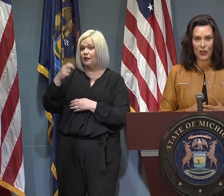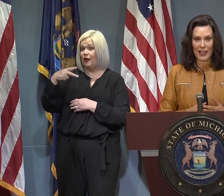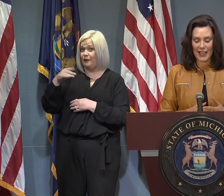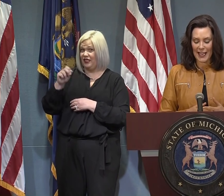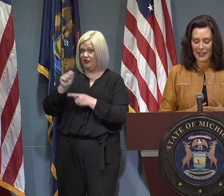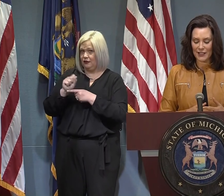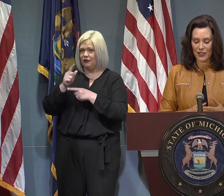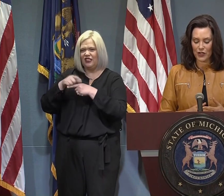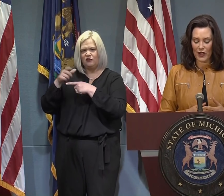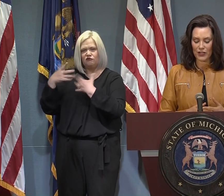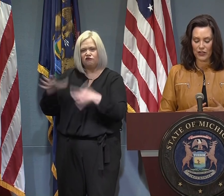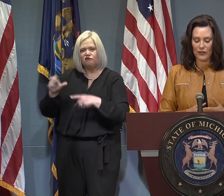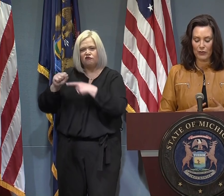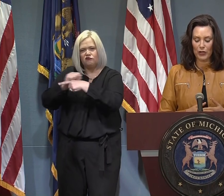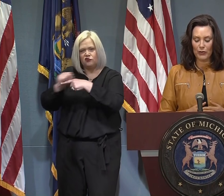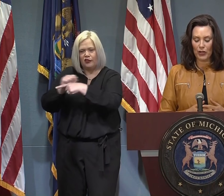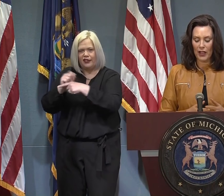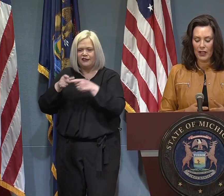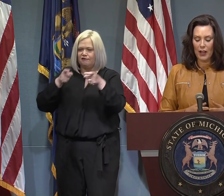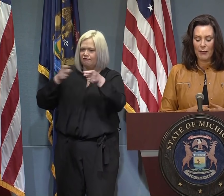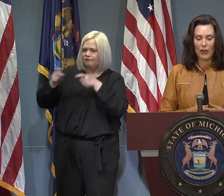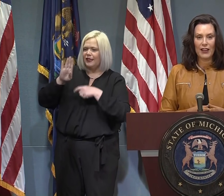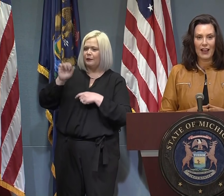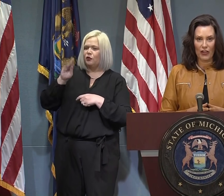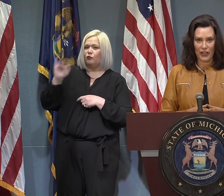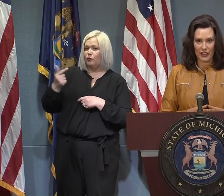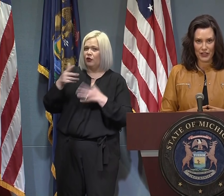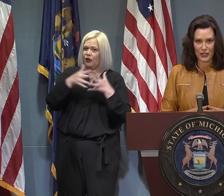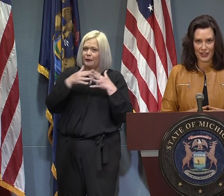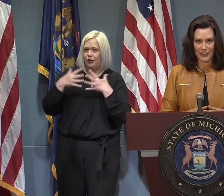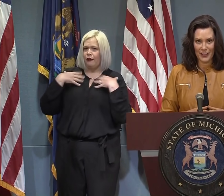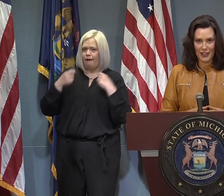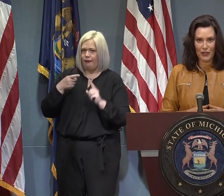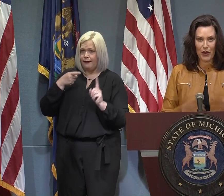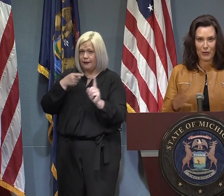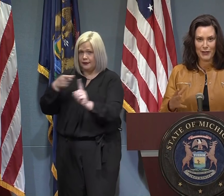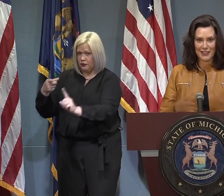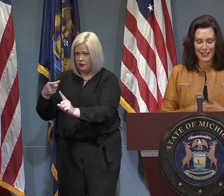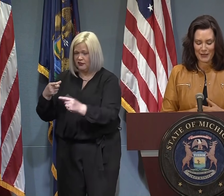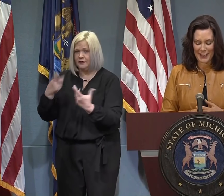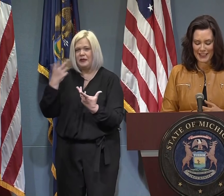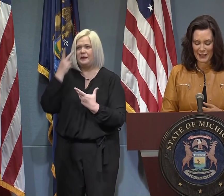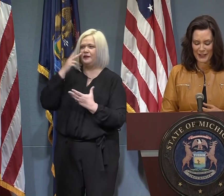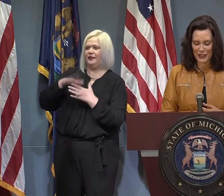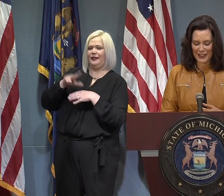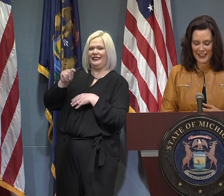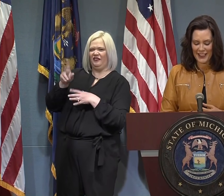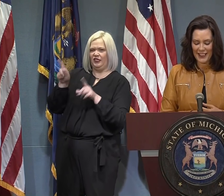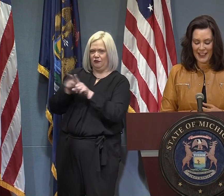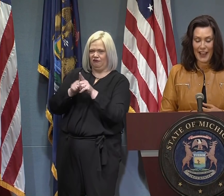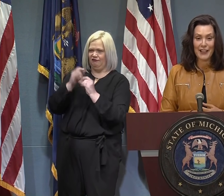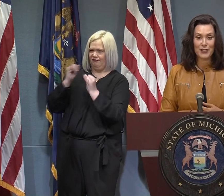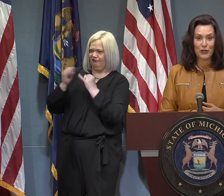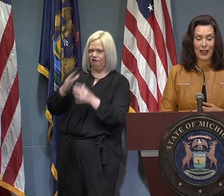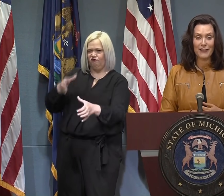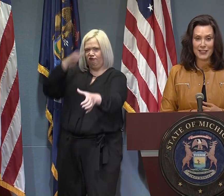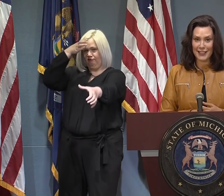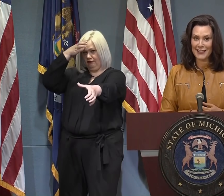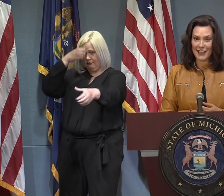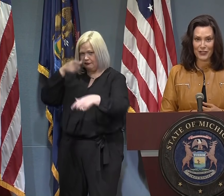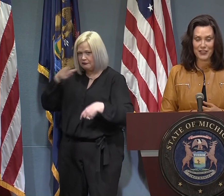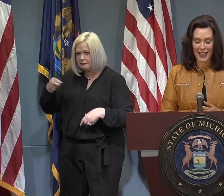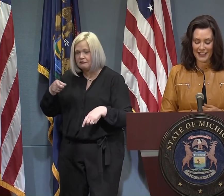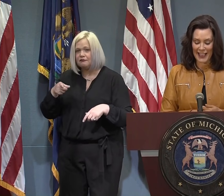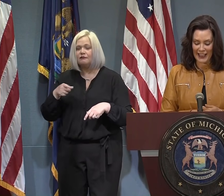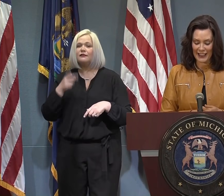and Training and is a director of the Bloomberg American Health Initiative. You've probably seen him on television. As you have